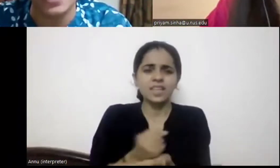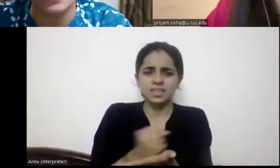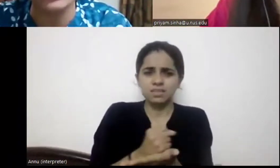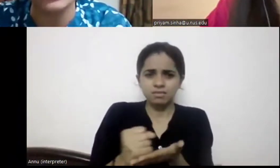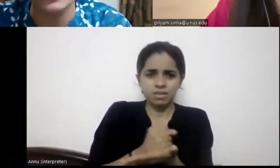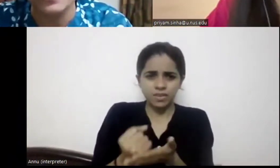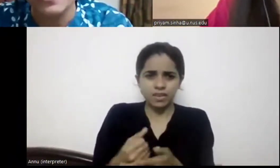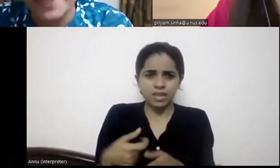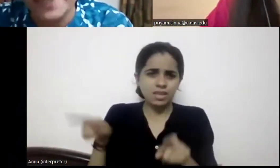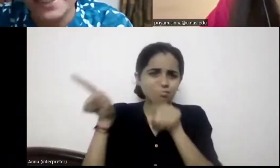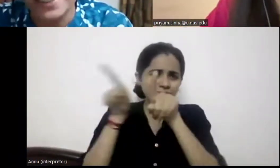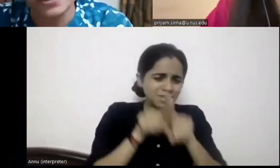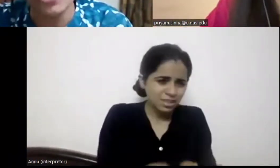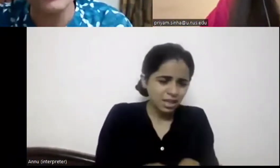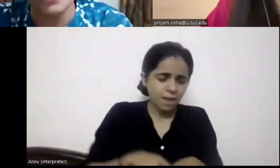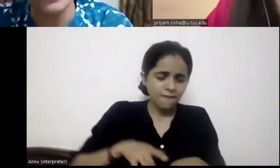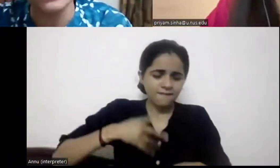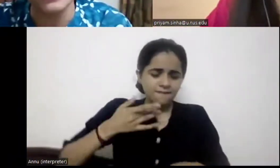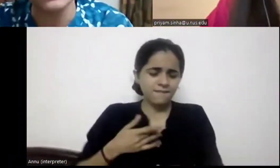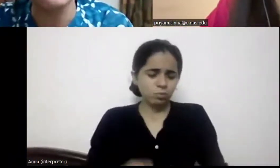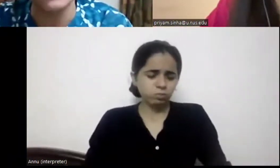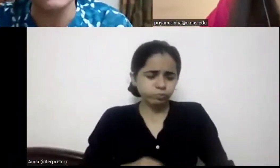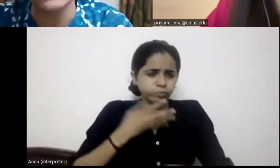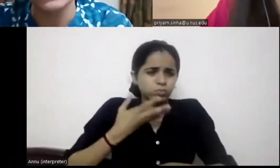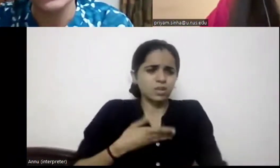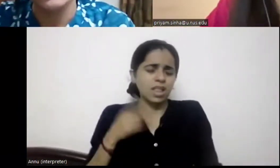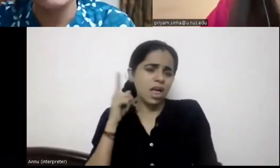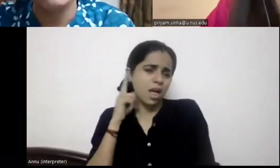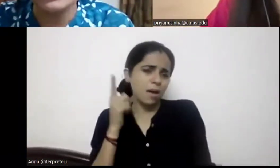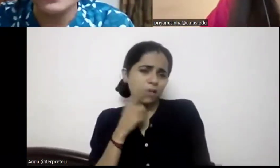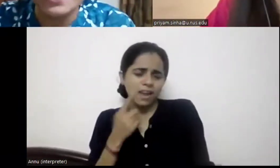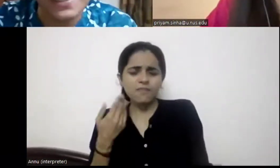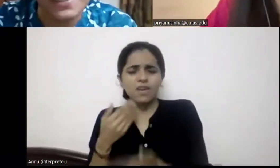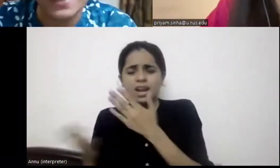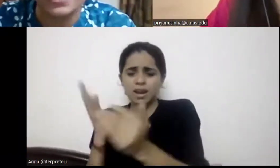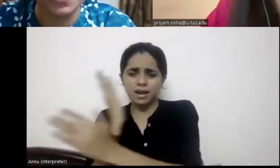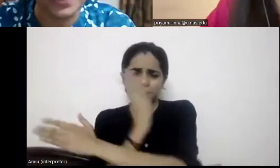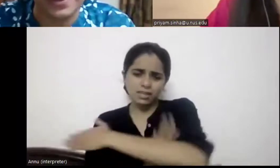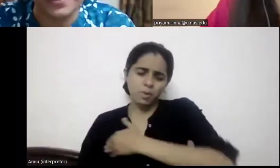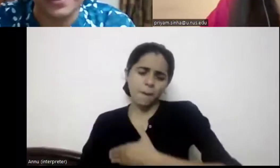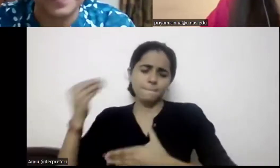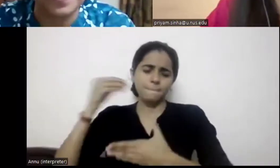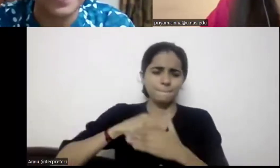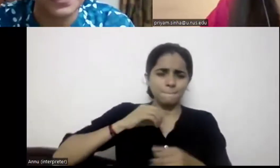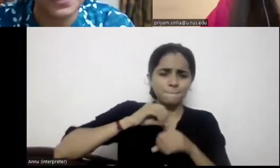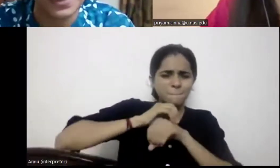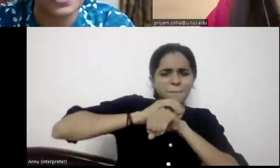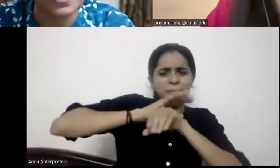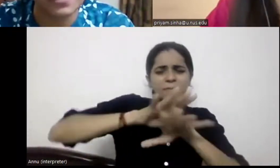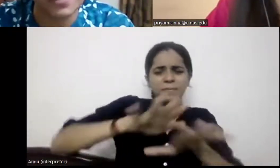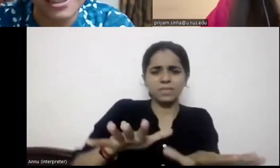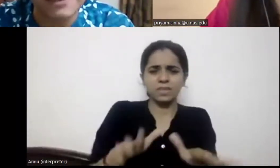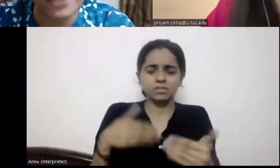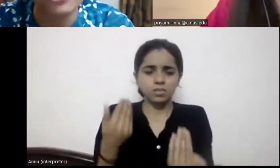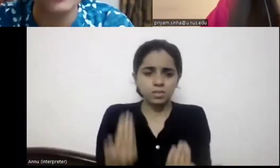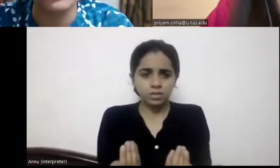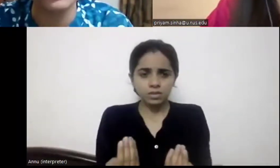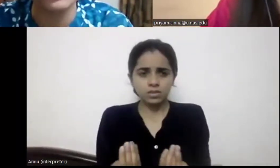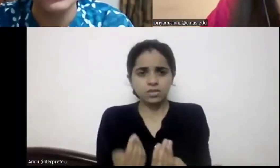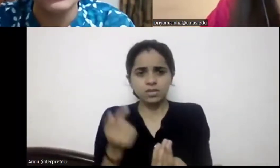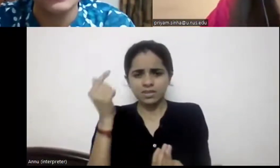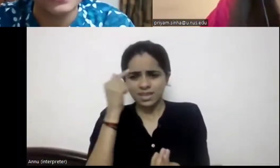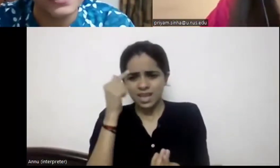create the dialogue there. But later on, when you see the films, you see that diluting, that aspect